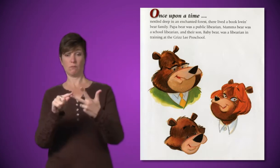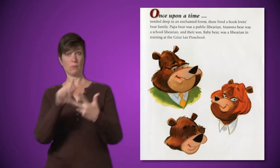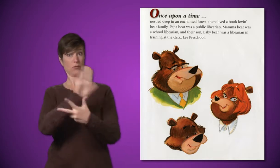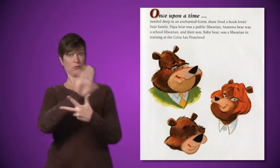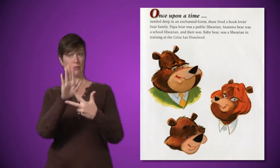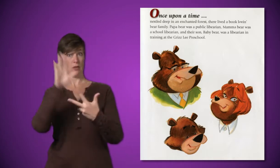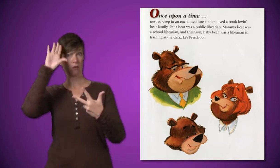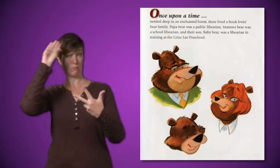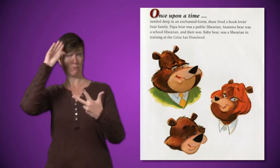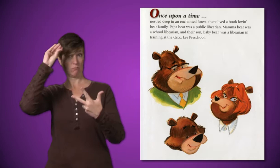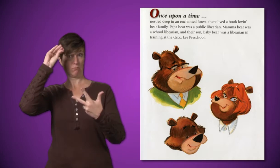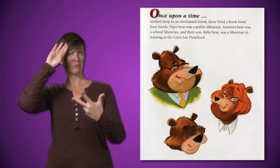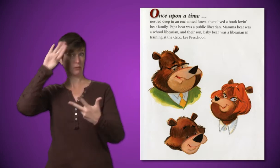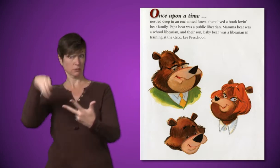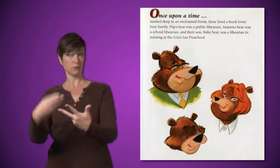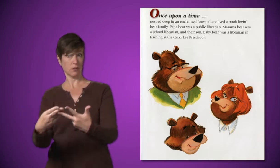was a school librarian,